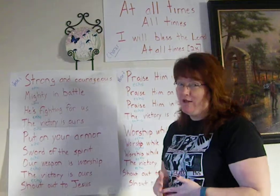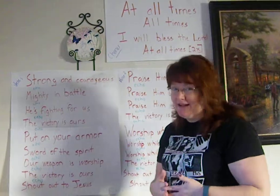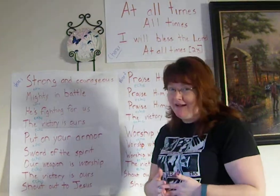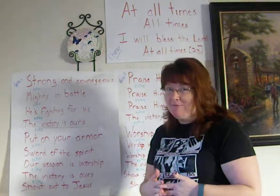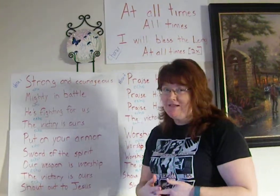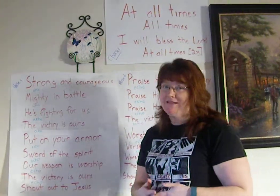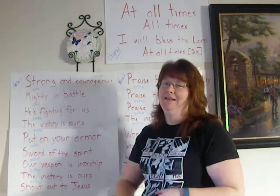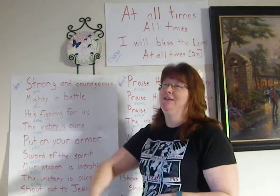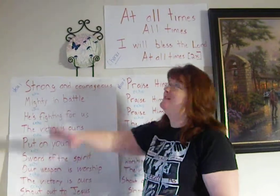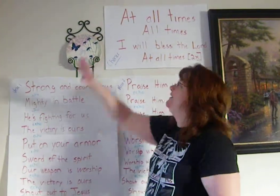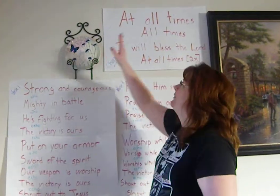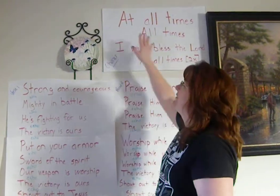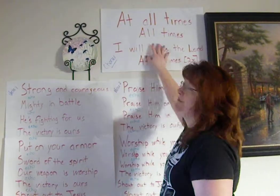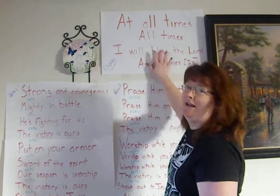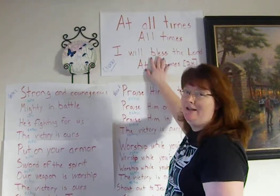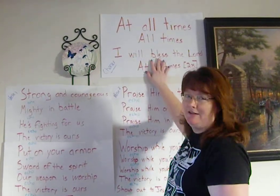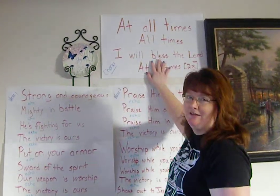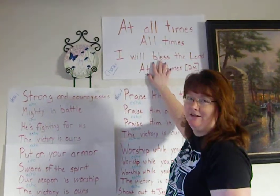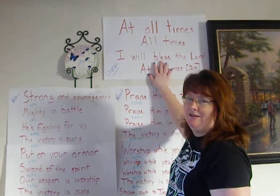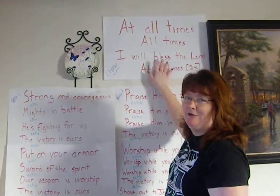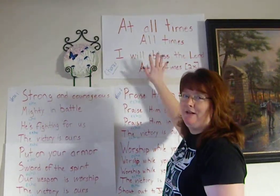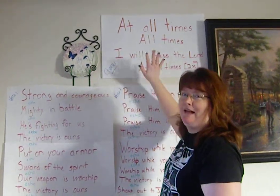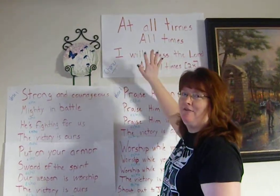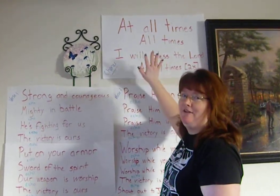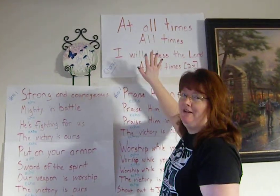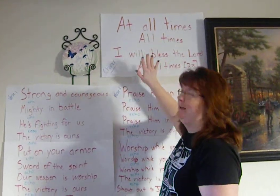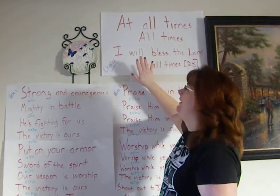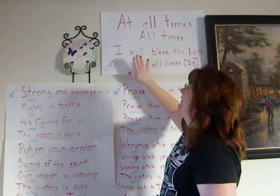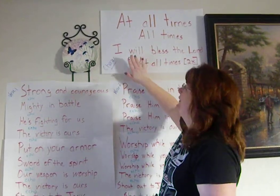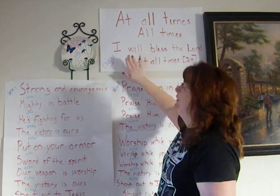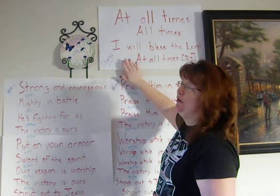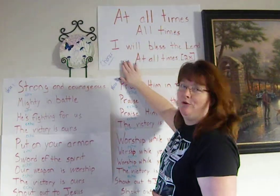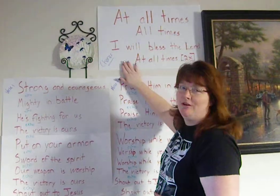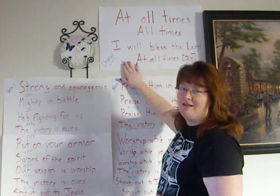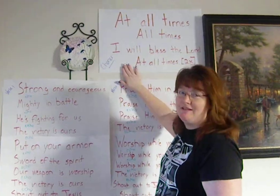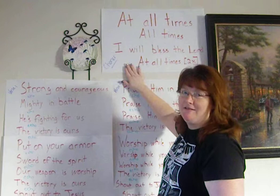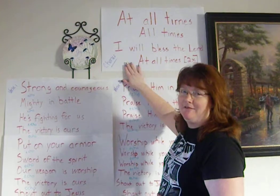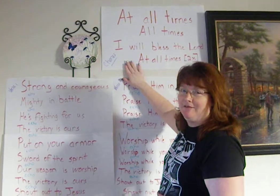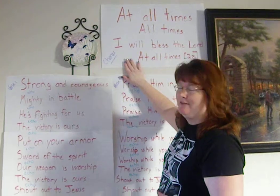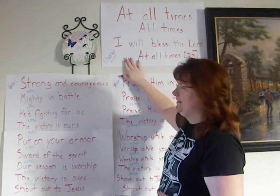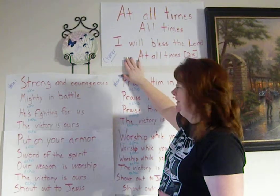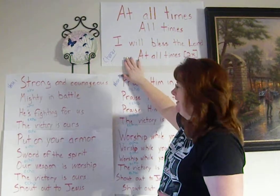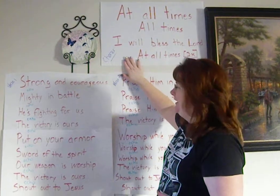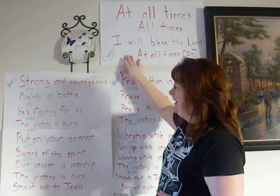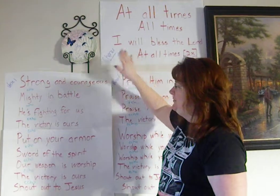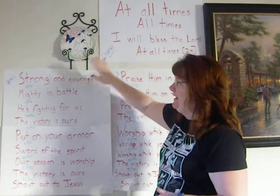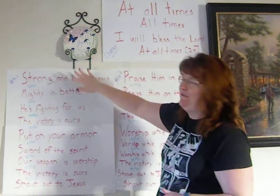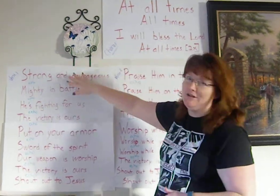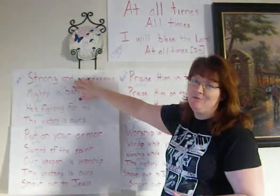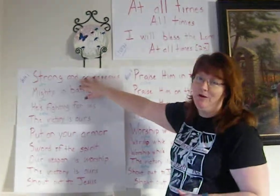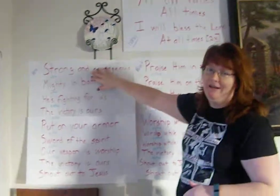All Times. You see the words are right here. We have the chorus, and then we have verse